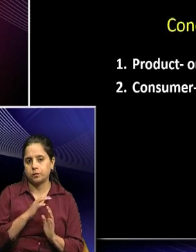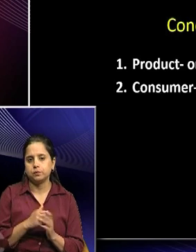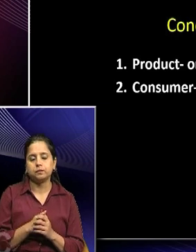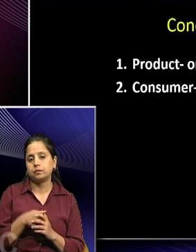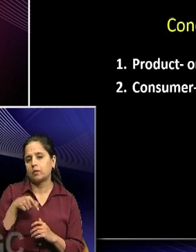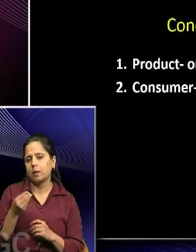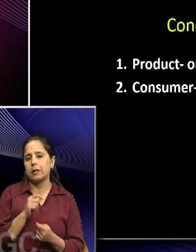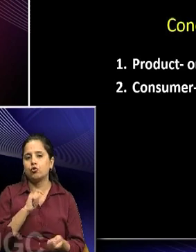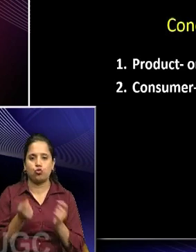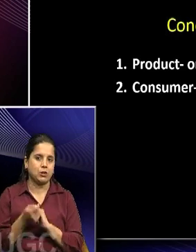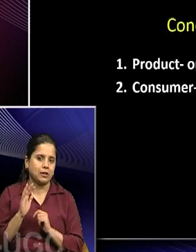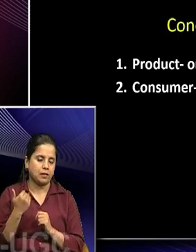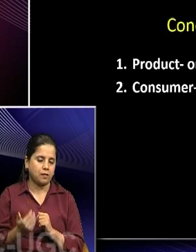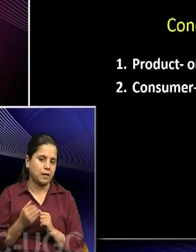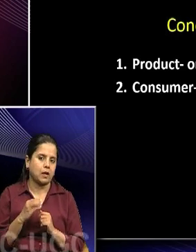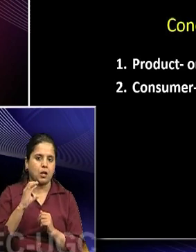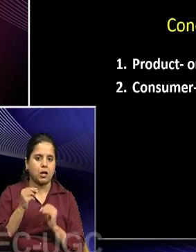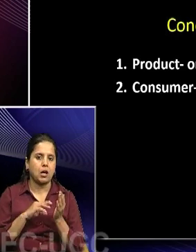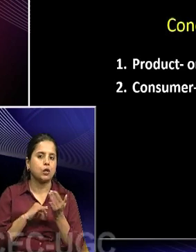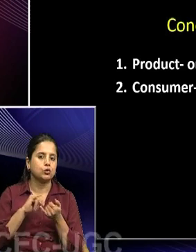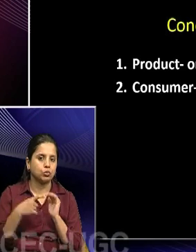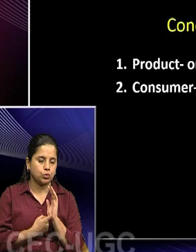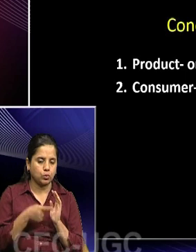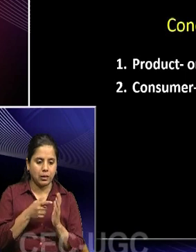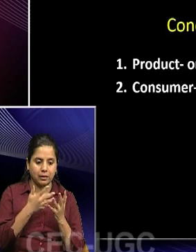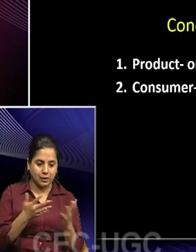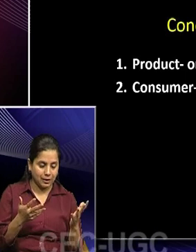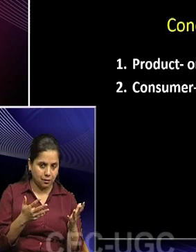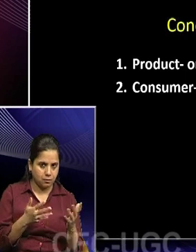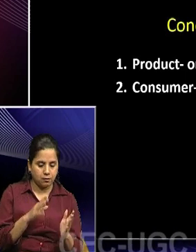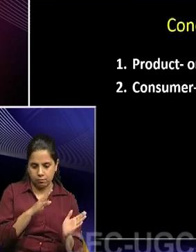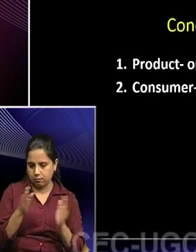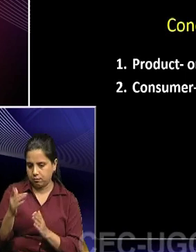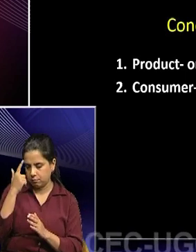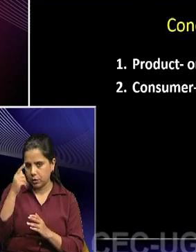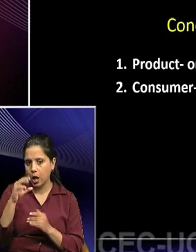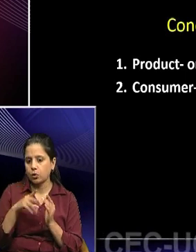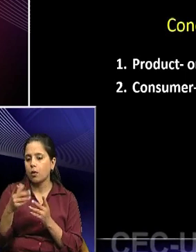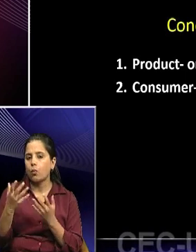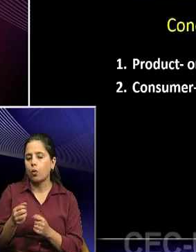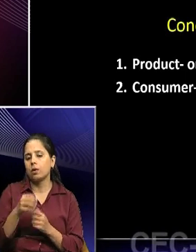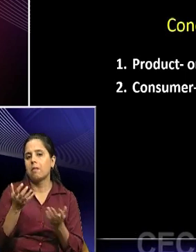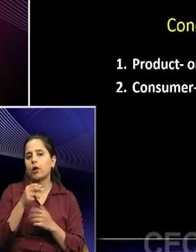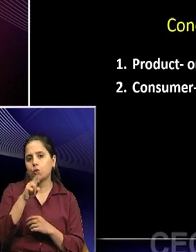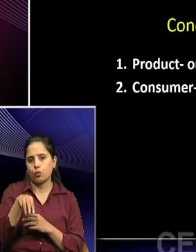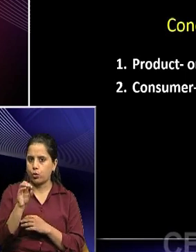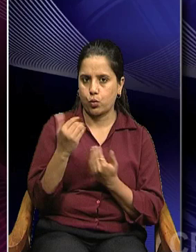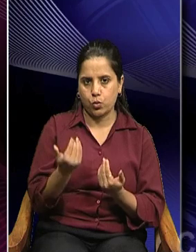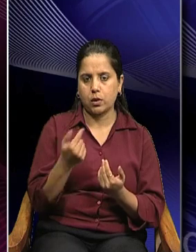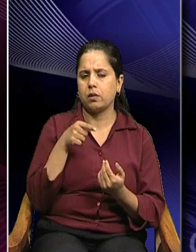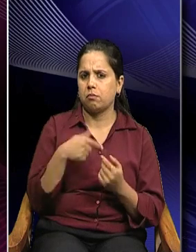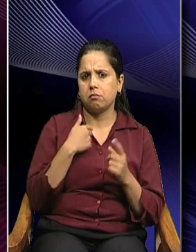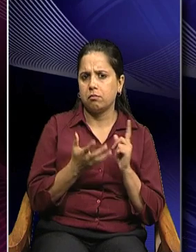change in terms of consumer orientation from product orientation to consumer orientation in marketing 2.0. We got